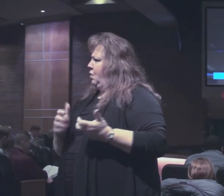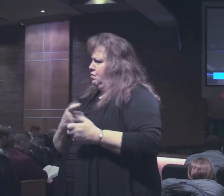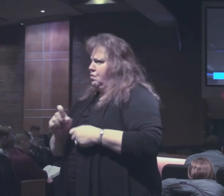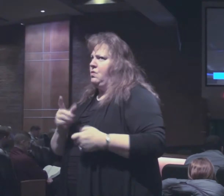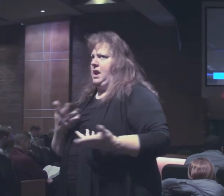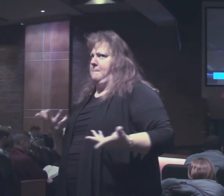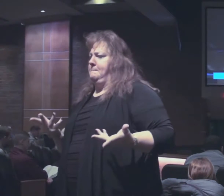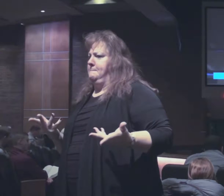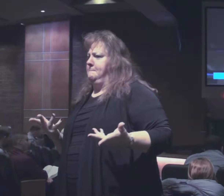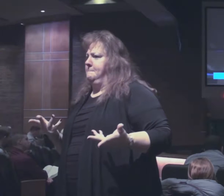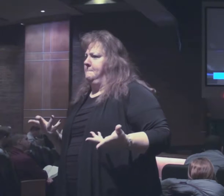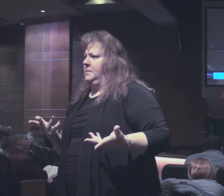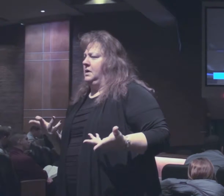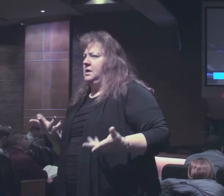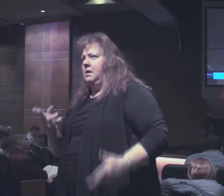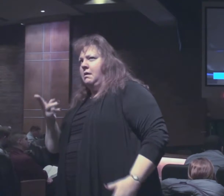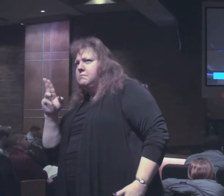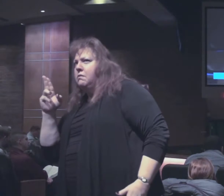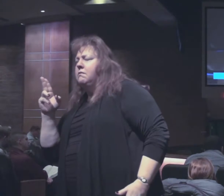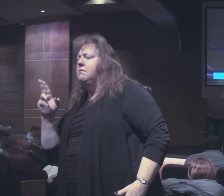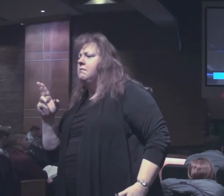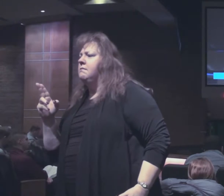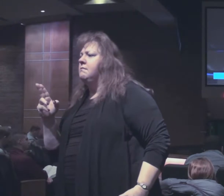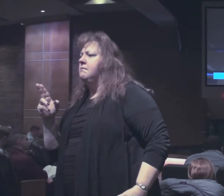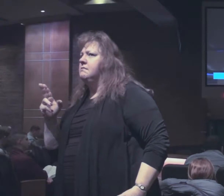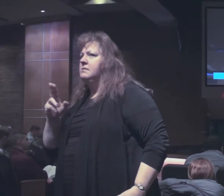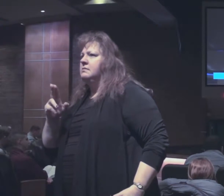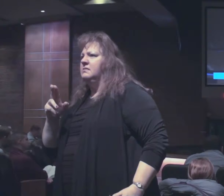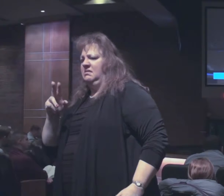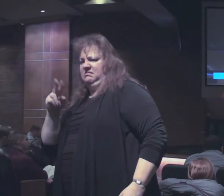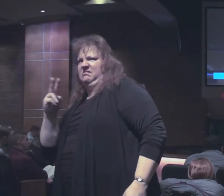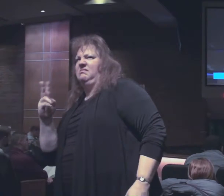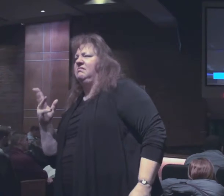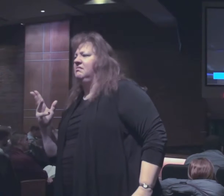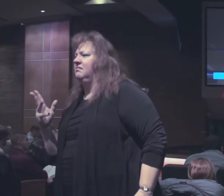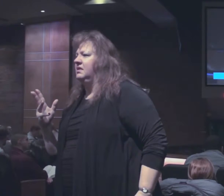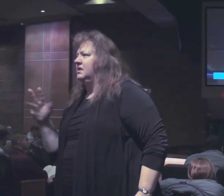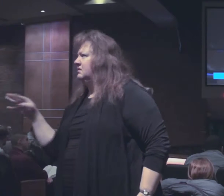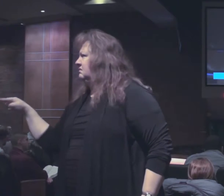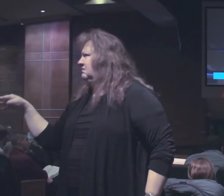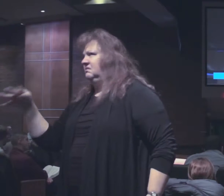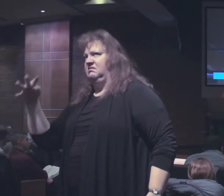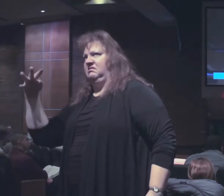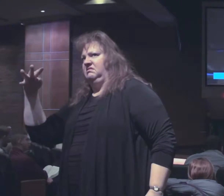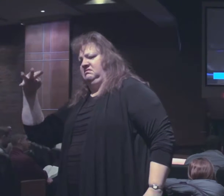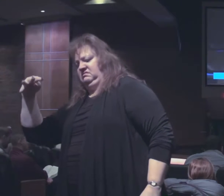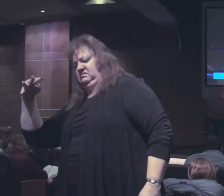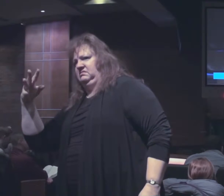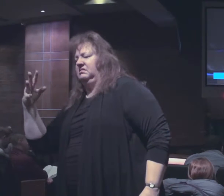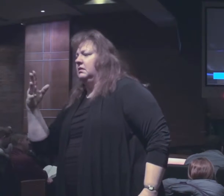reputation, destroy his character in the sight of people.